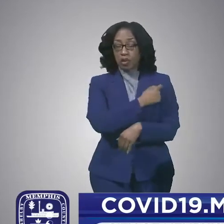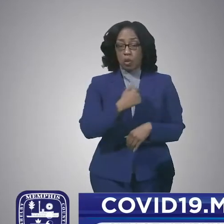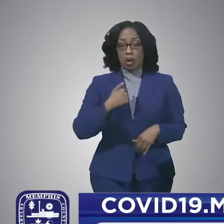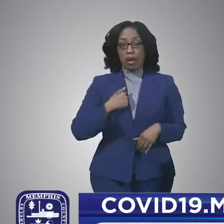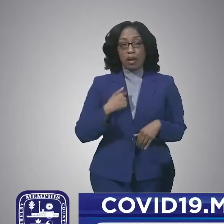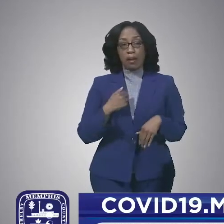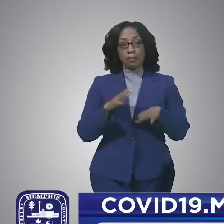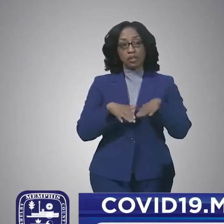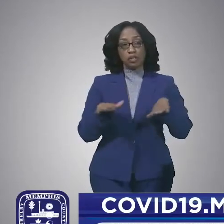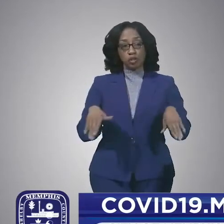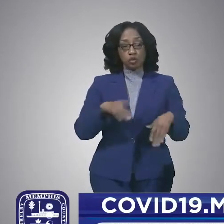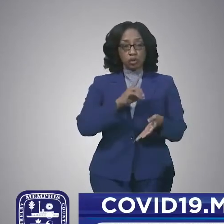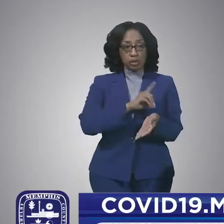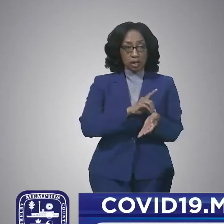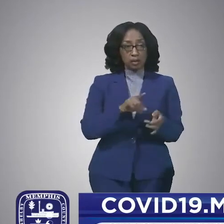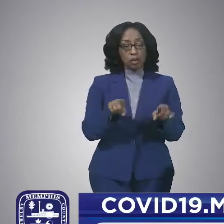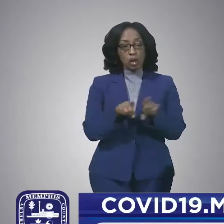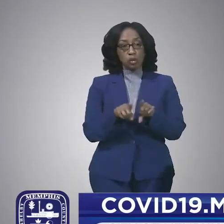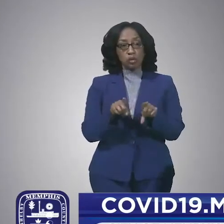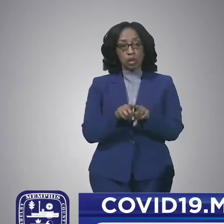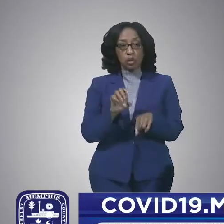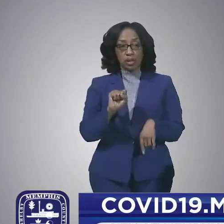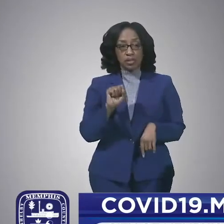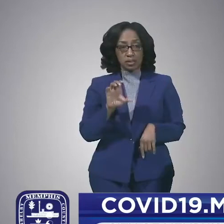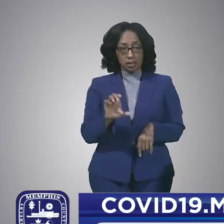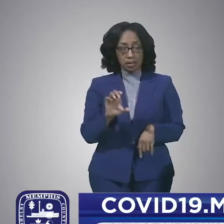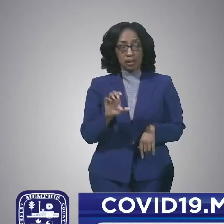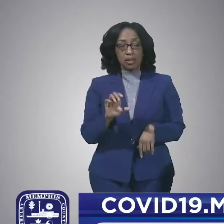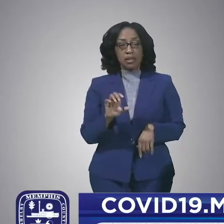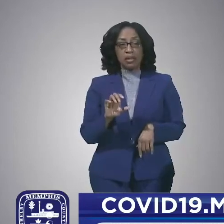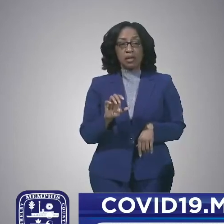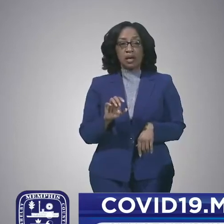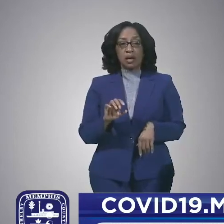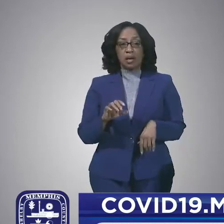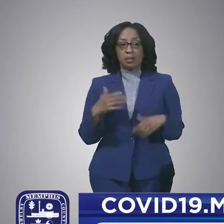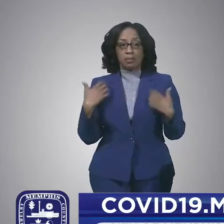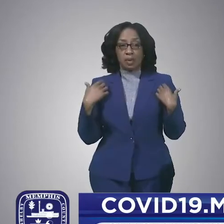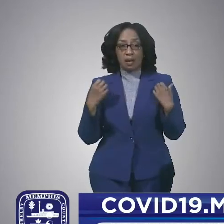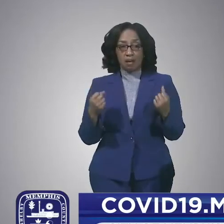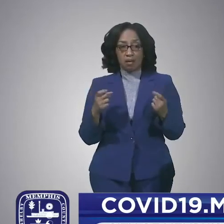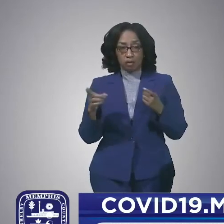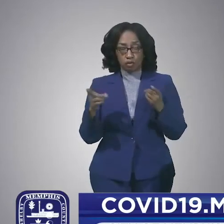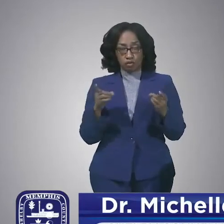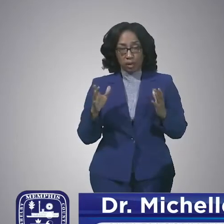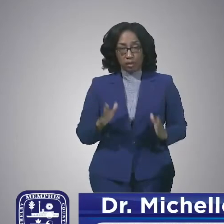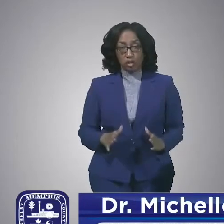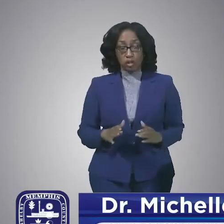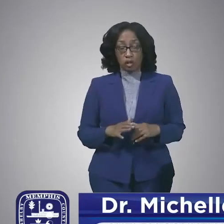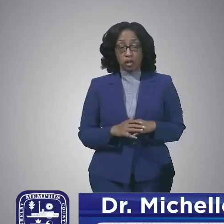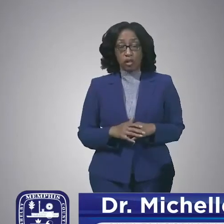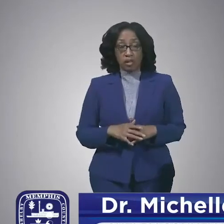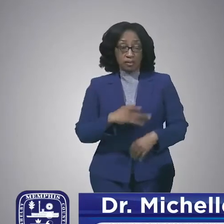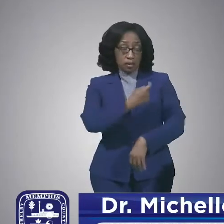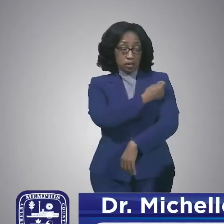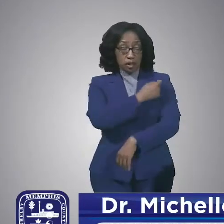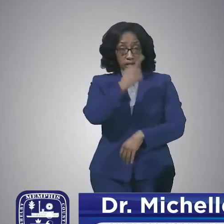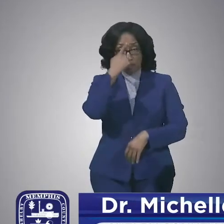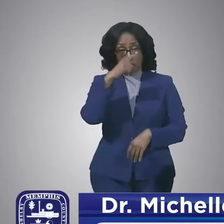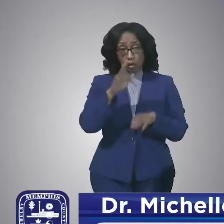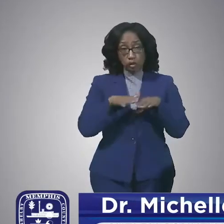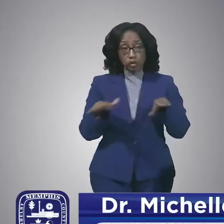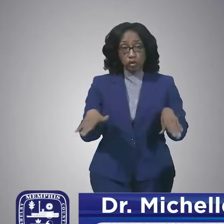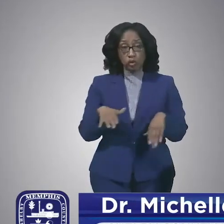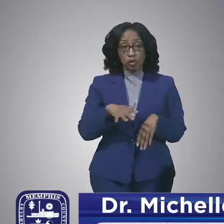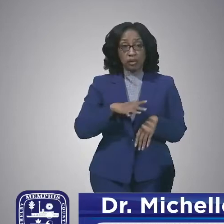as well as your Shelby County Health Department director. Those 5-year-old shots that those kids